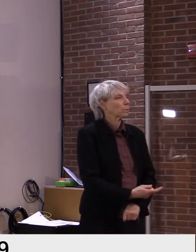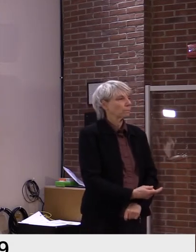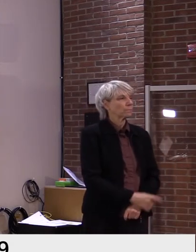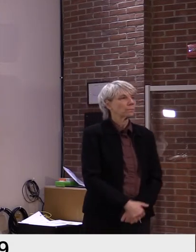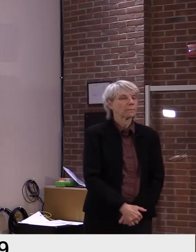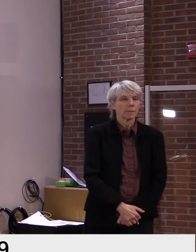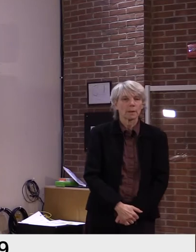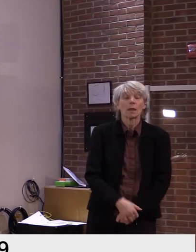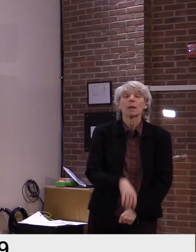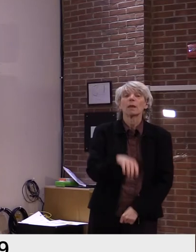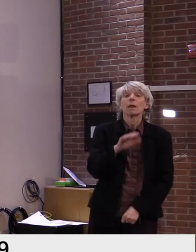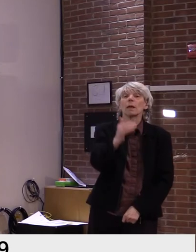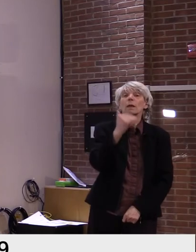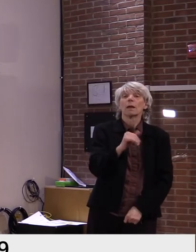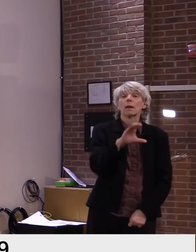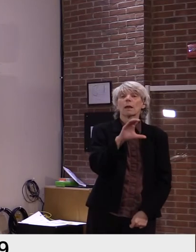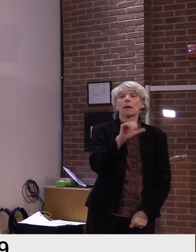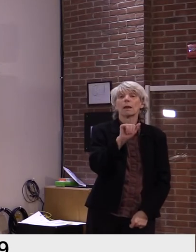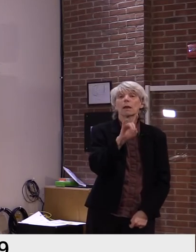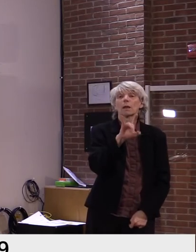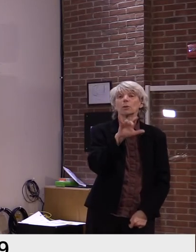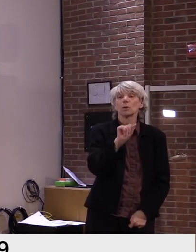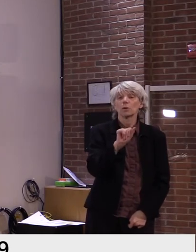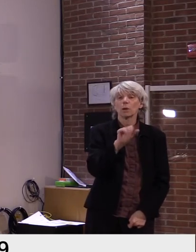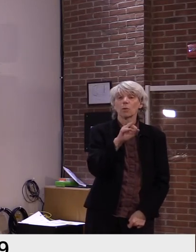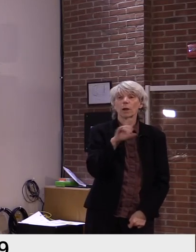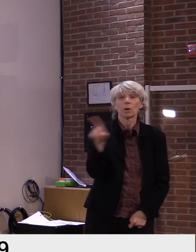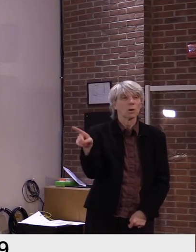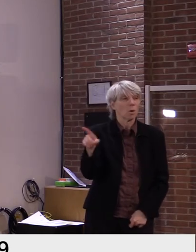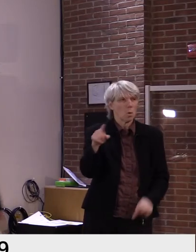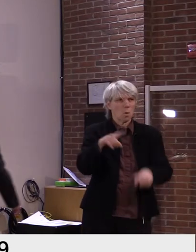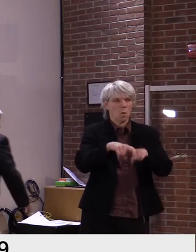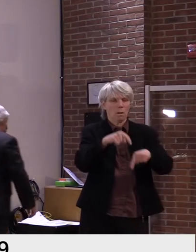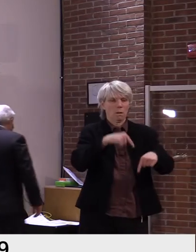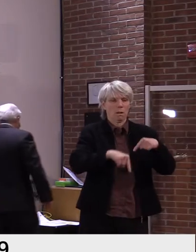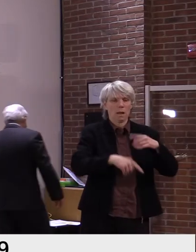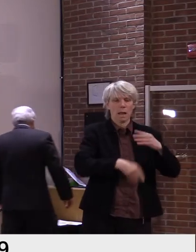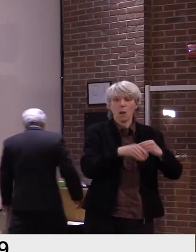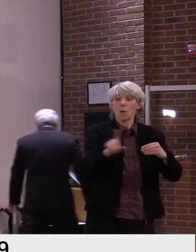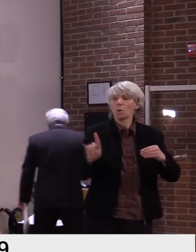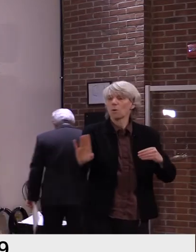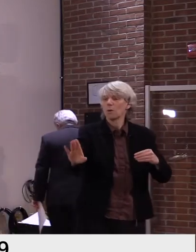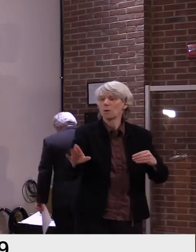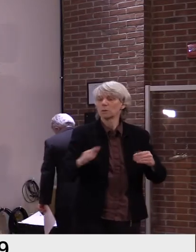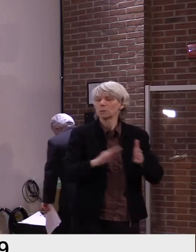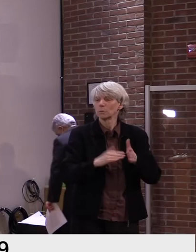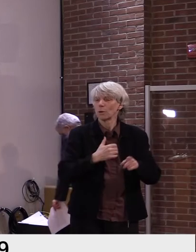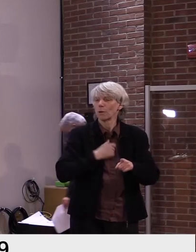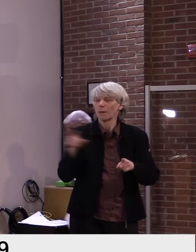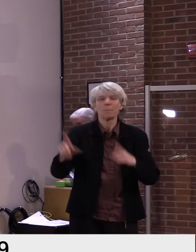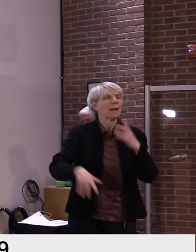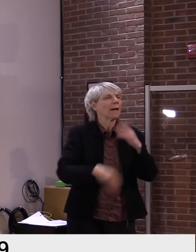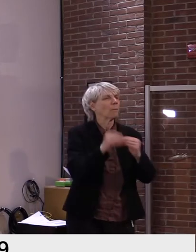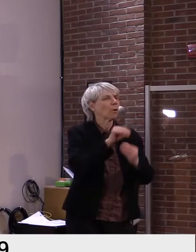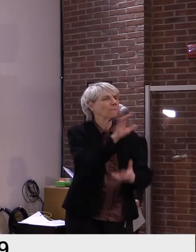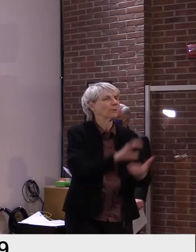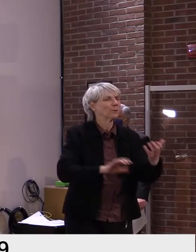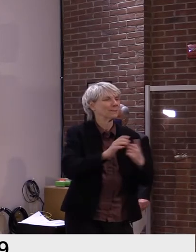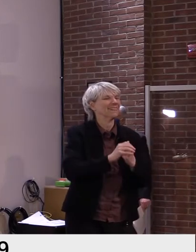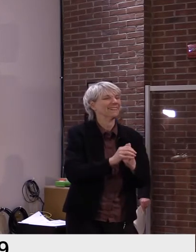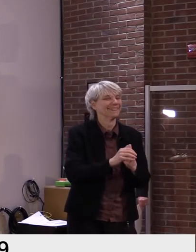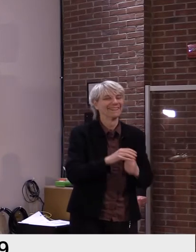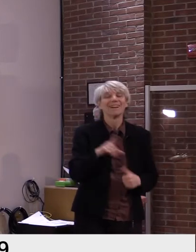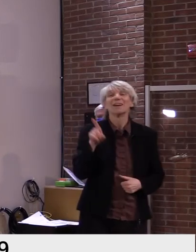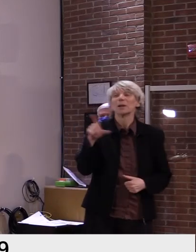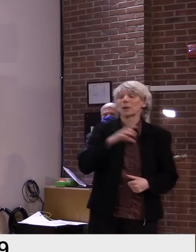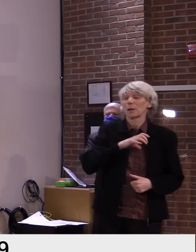Andrew, Caledonian Record. Can I just add to the good afternoon? Can I just add to the confusion? Commissioner